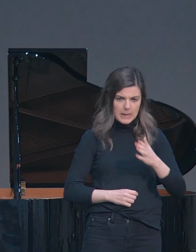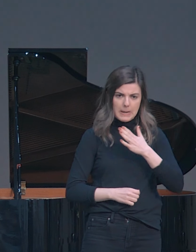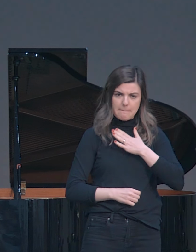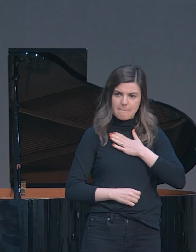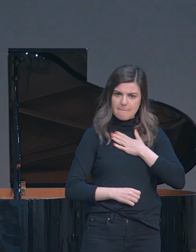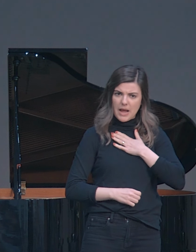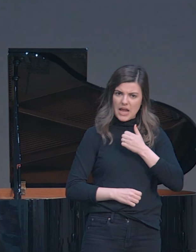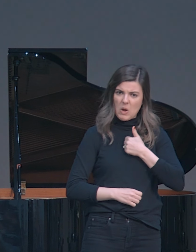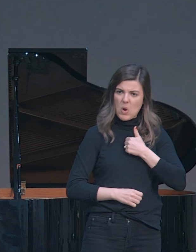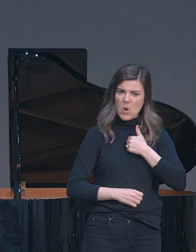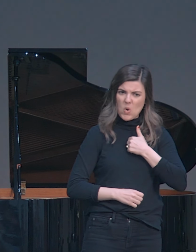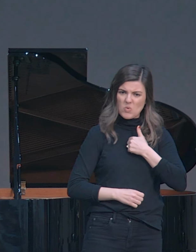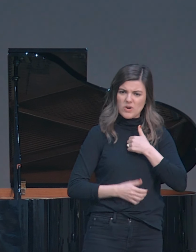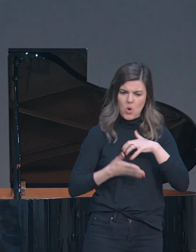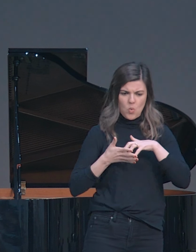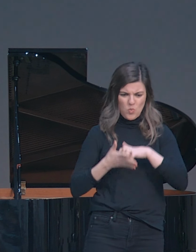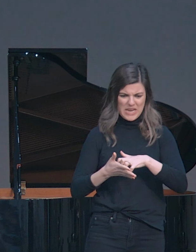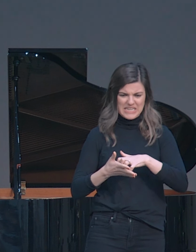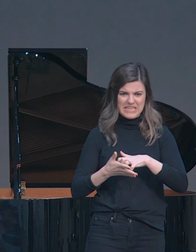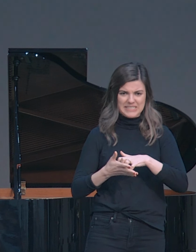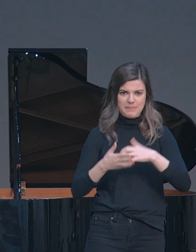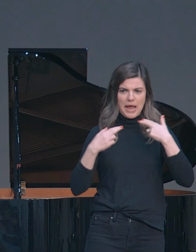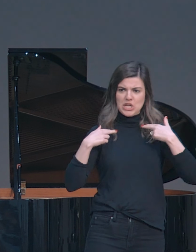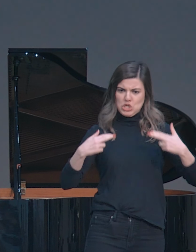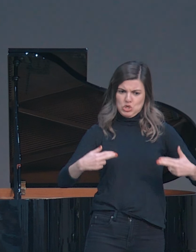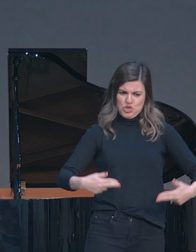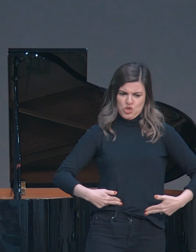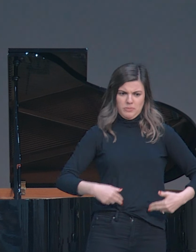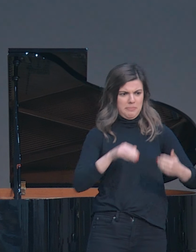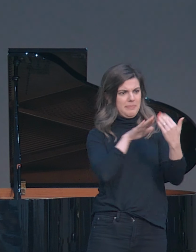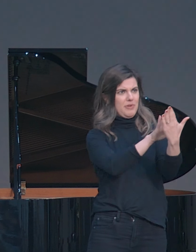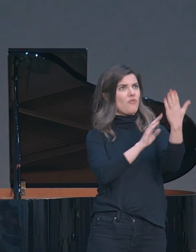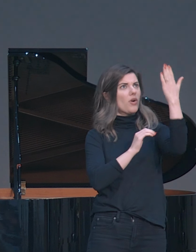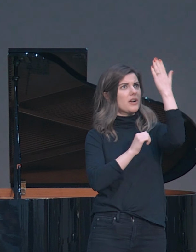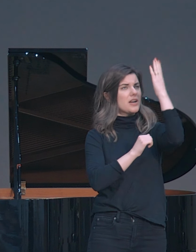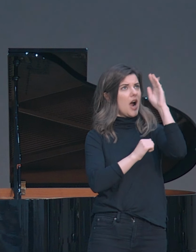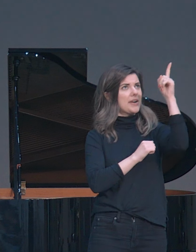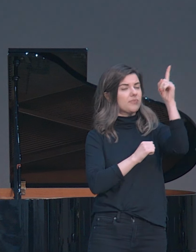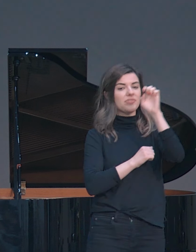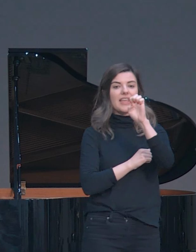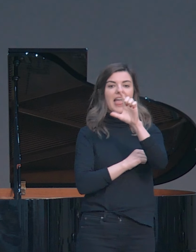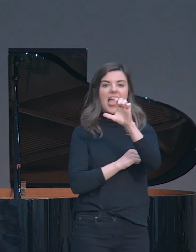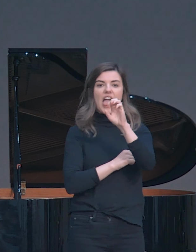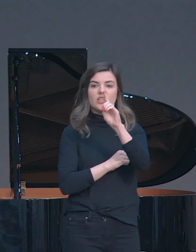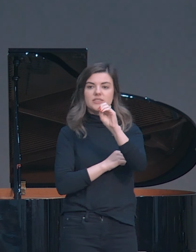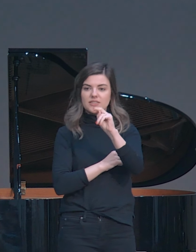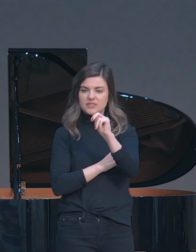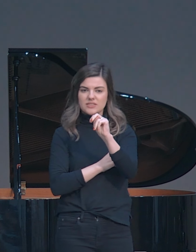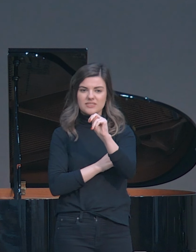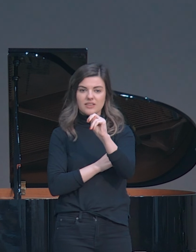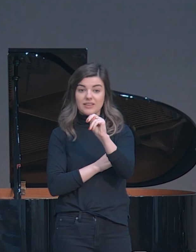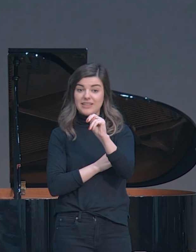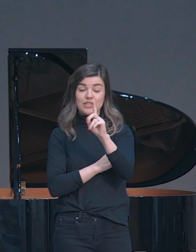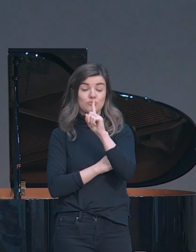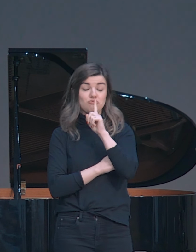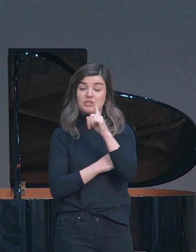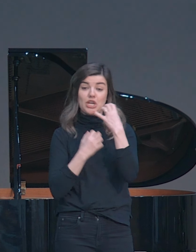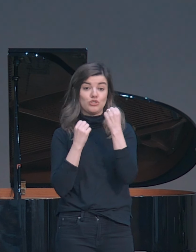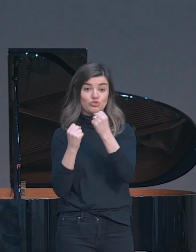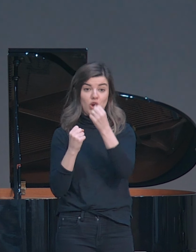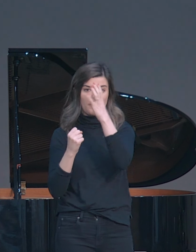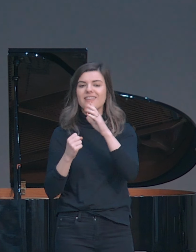own frailty before God. Eldon's one of the stronger guys I know. No,